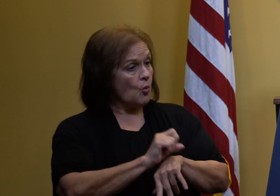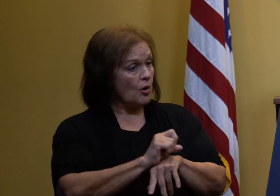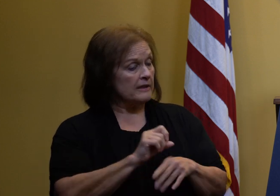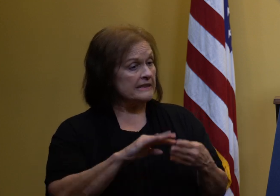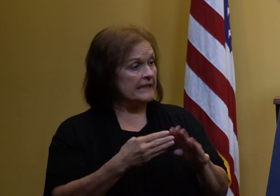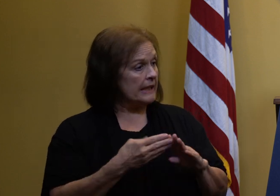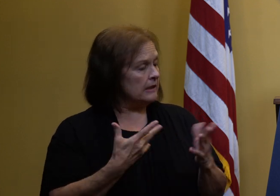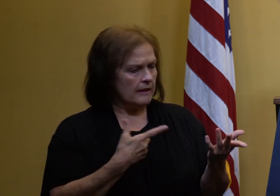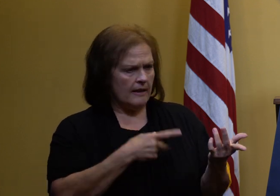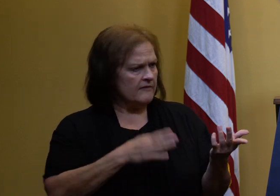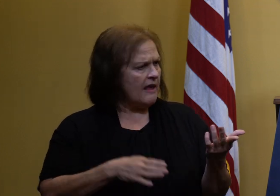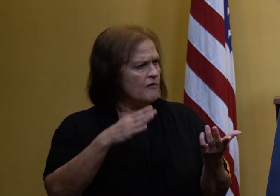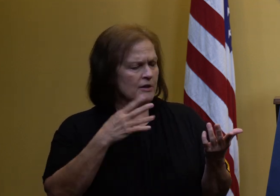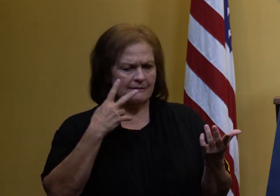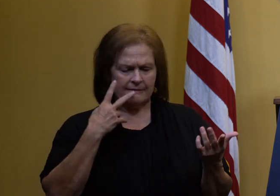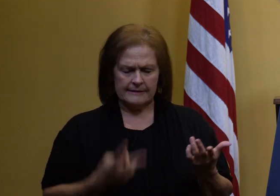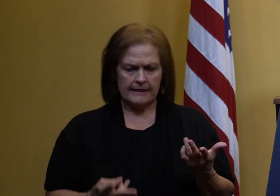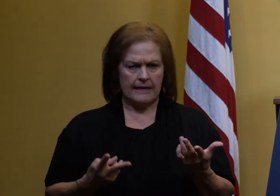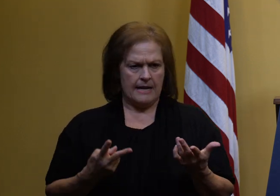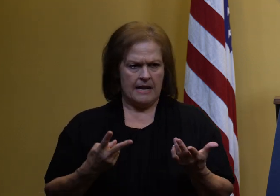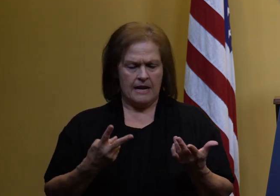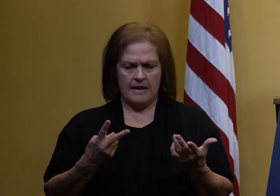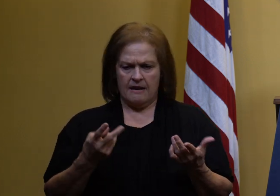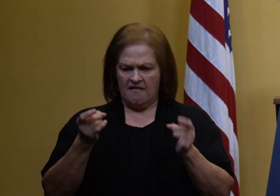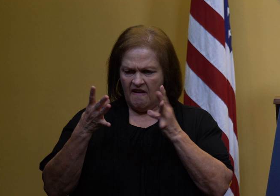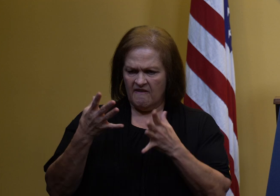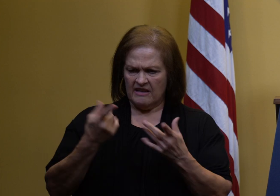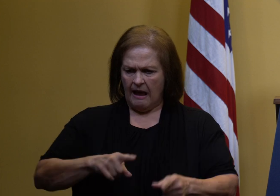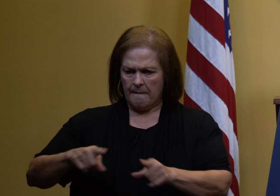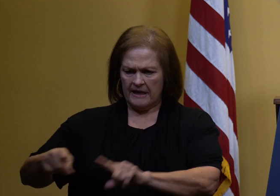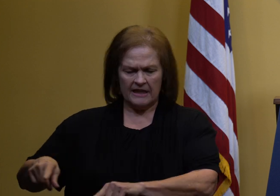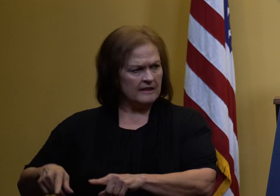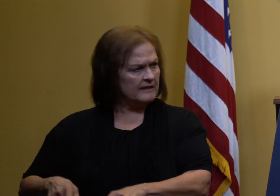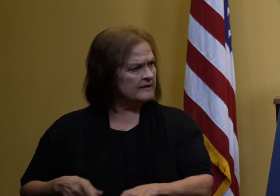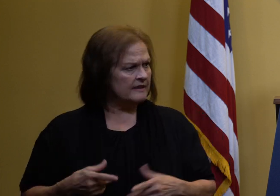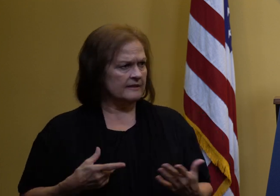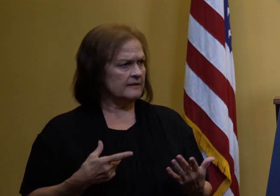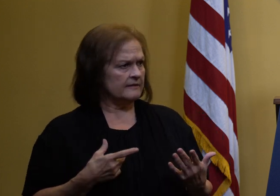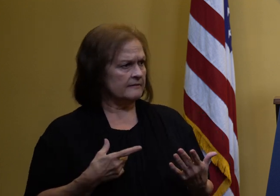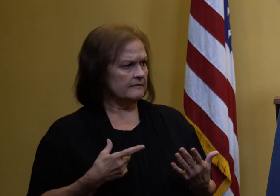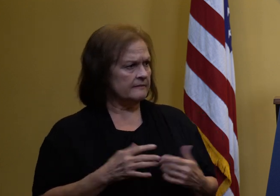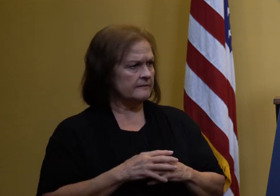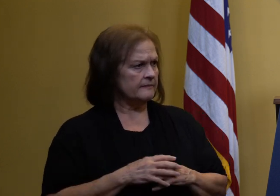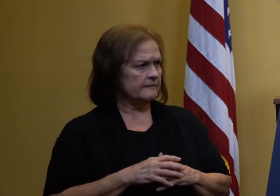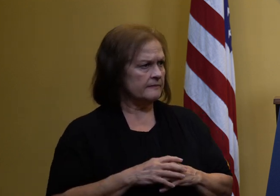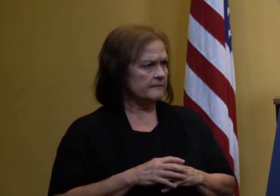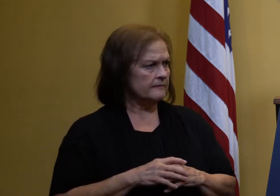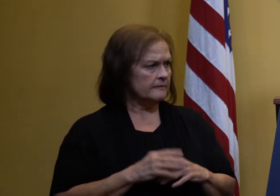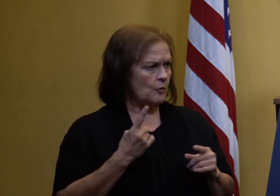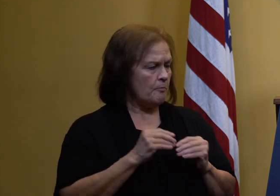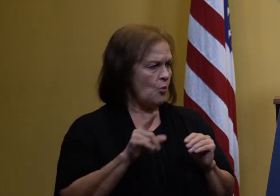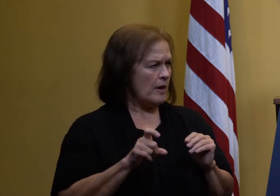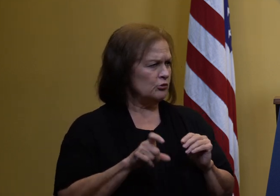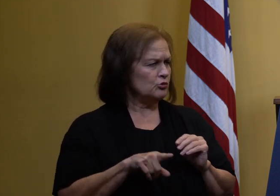decades, have never seen an environment like we are living through and that they're working through right now. One